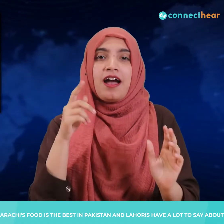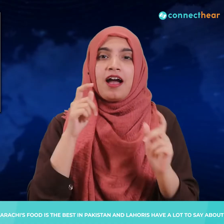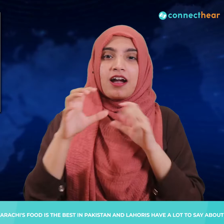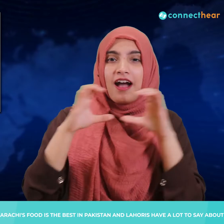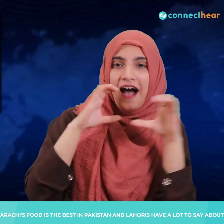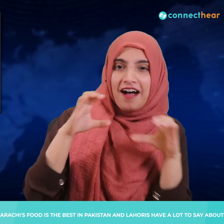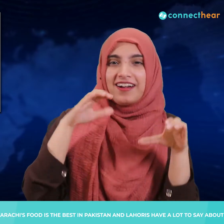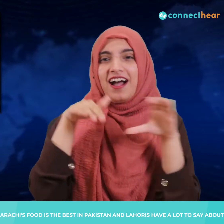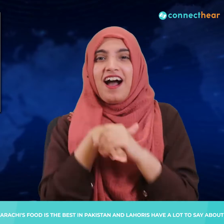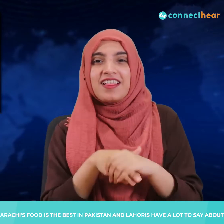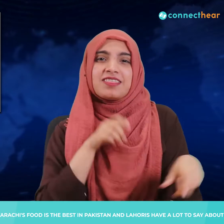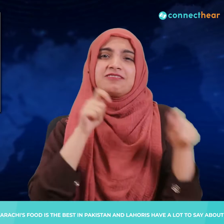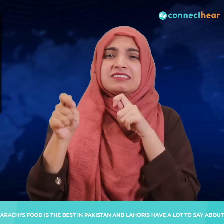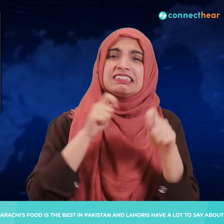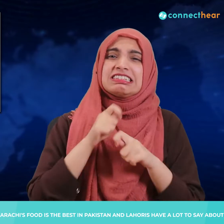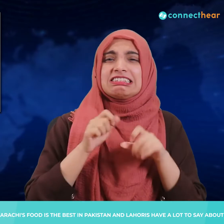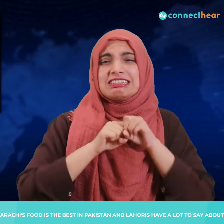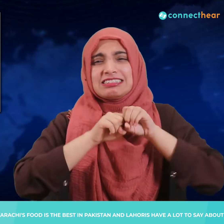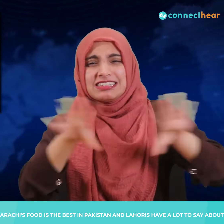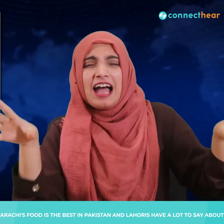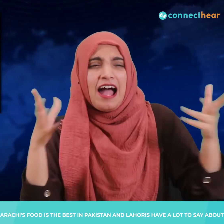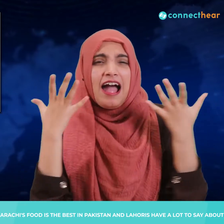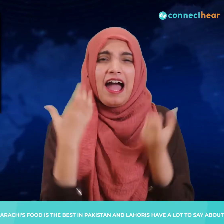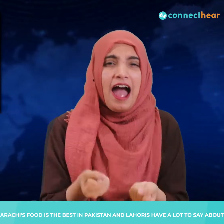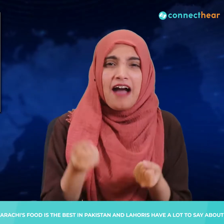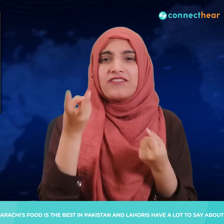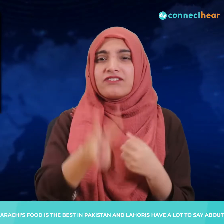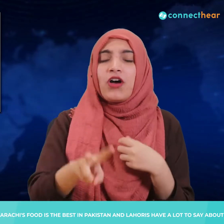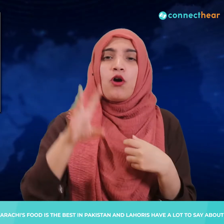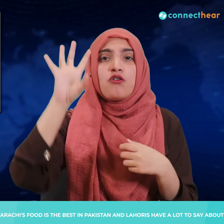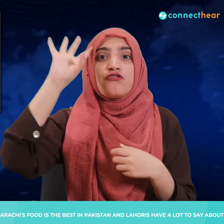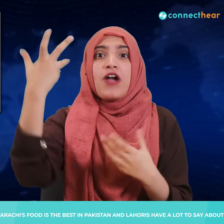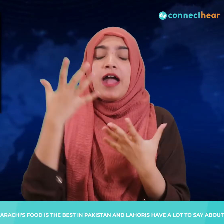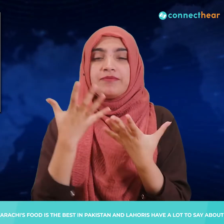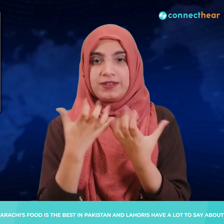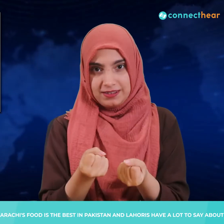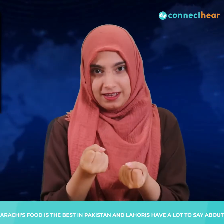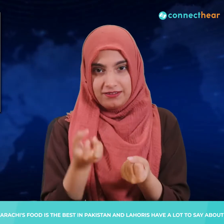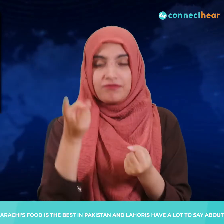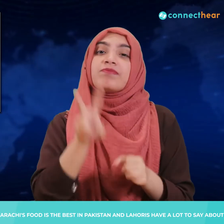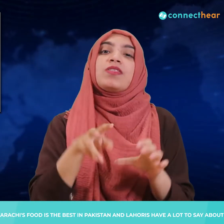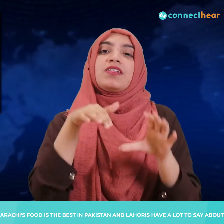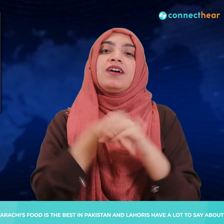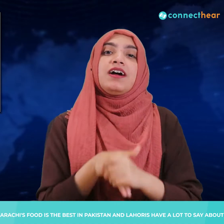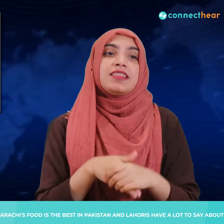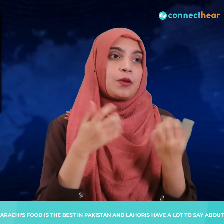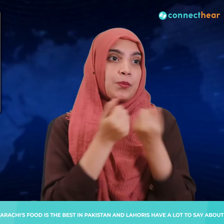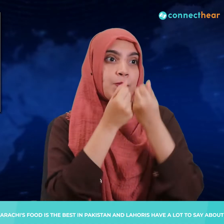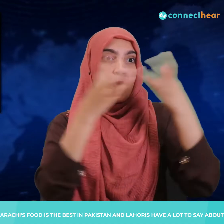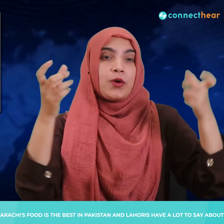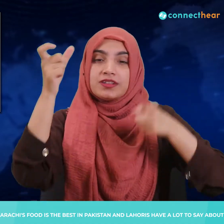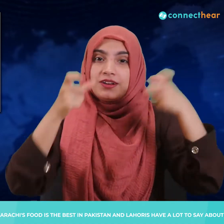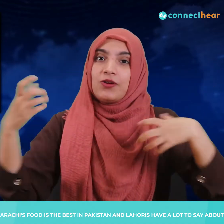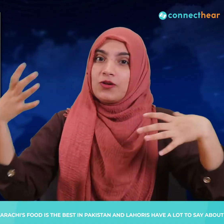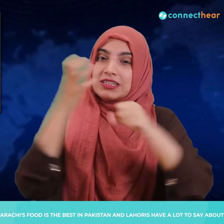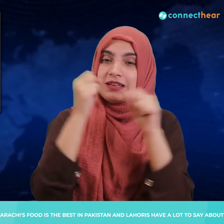The conversation currently ongoing on Twitter has us pretty entertained, but we've got to side with Khabar on this one. There